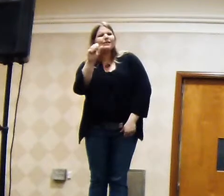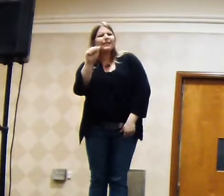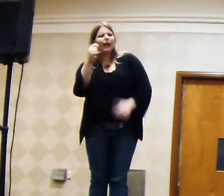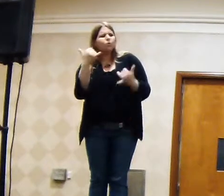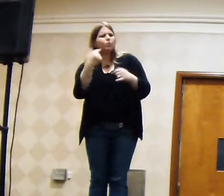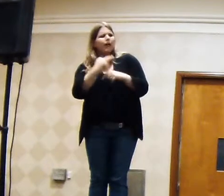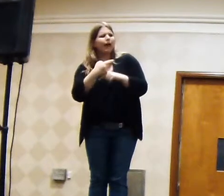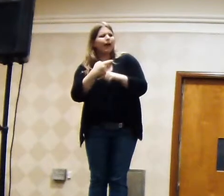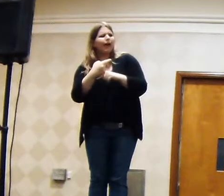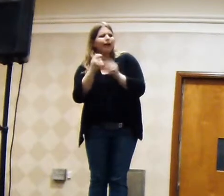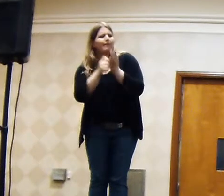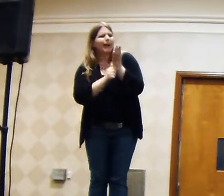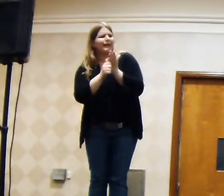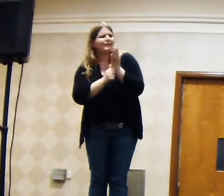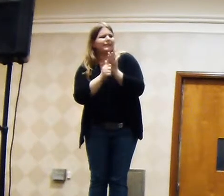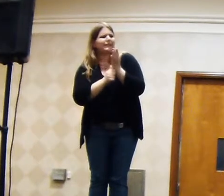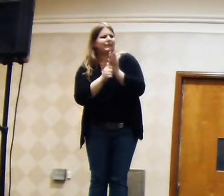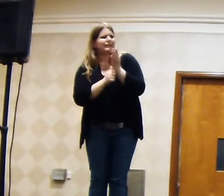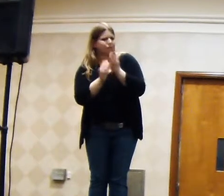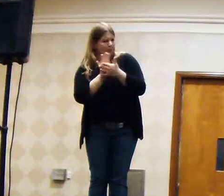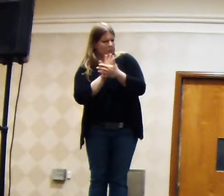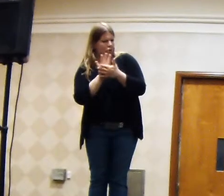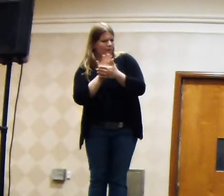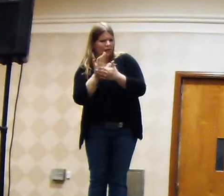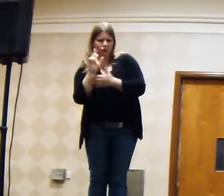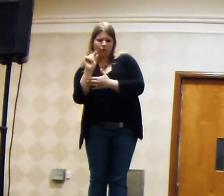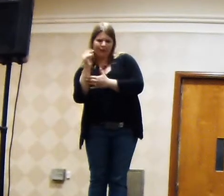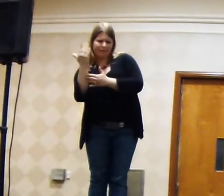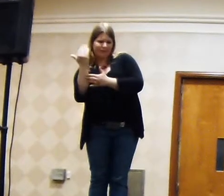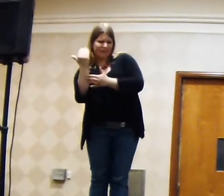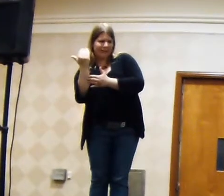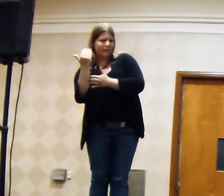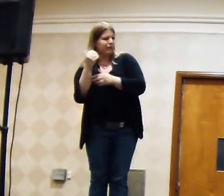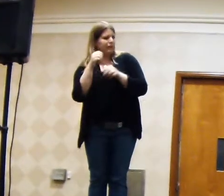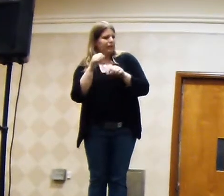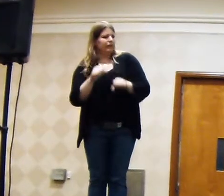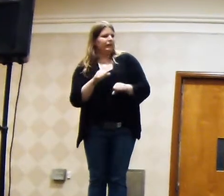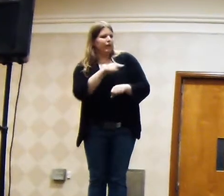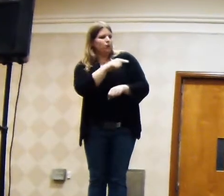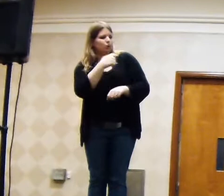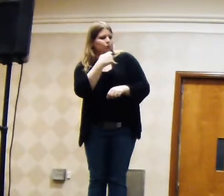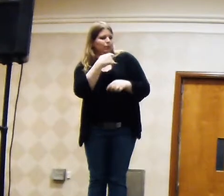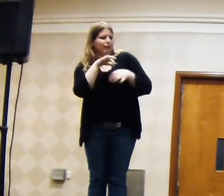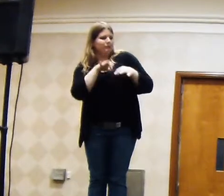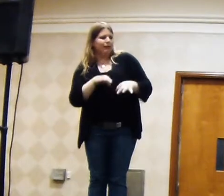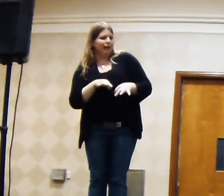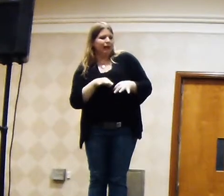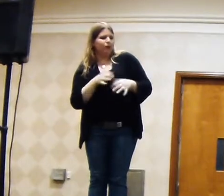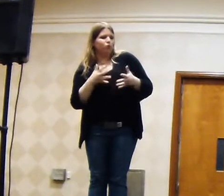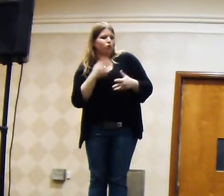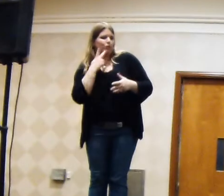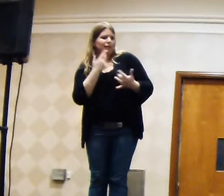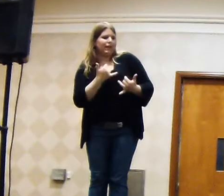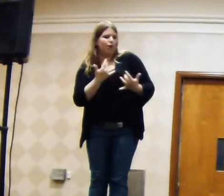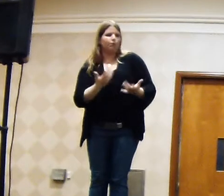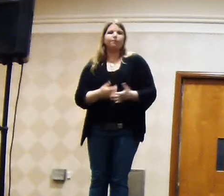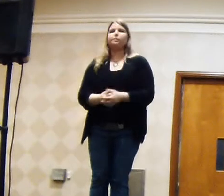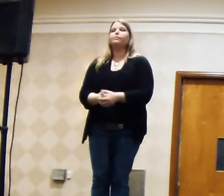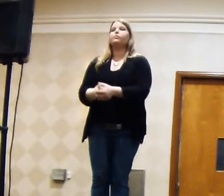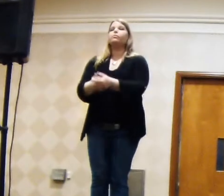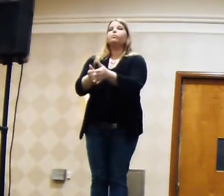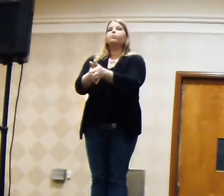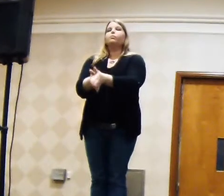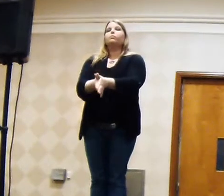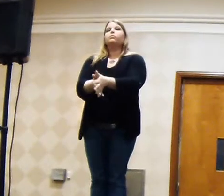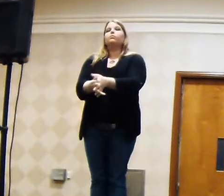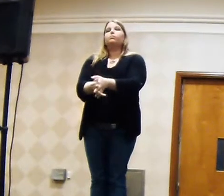from the movie 2015. So what was just sort of the most surreal thing that you encountered? Well, the most surreal thing is that